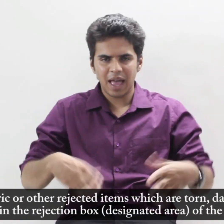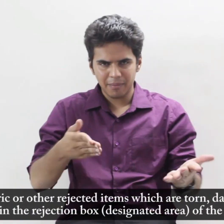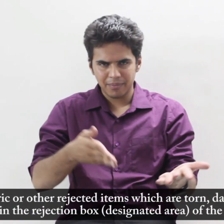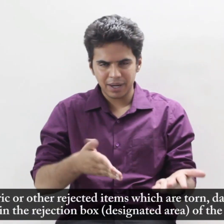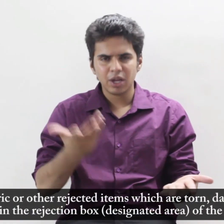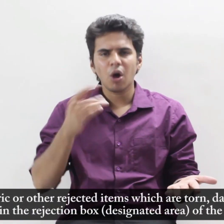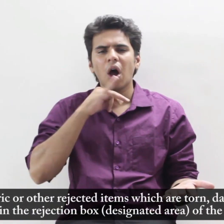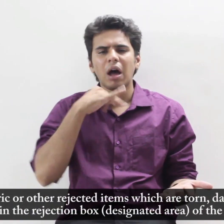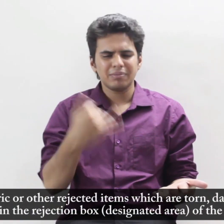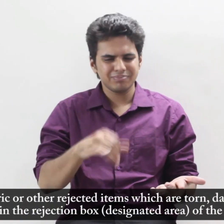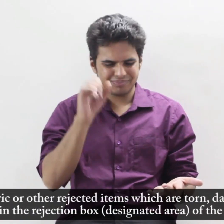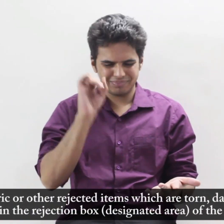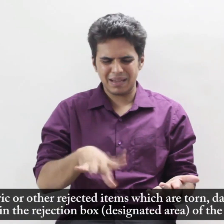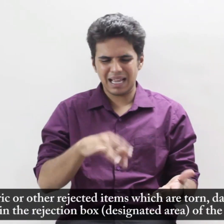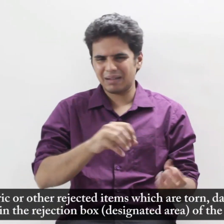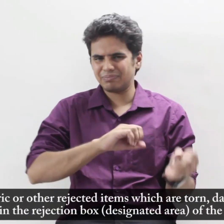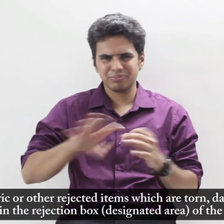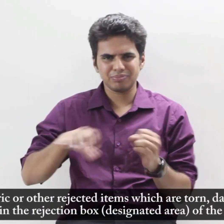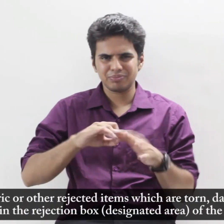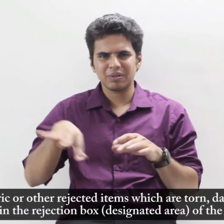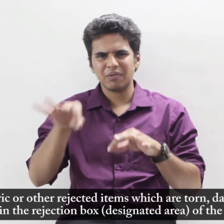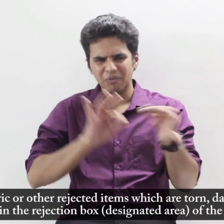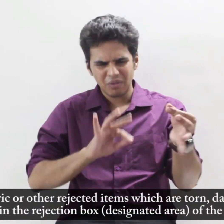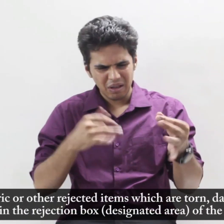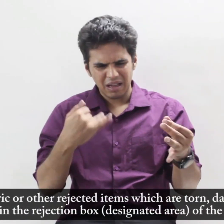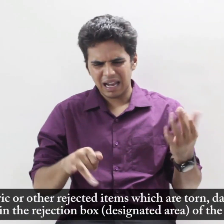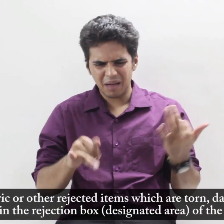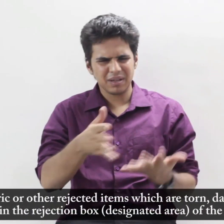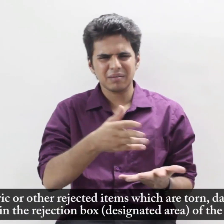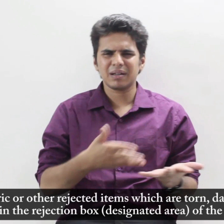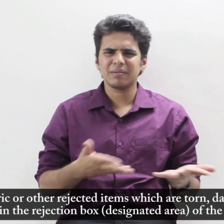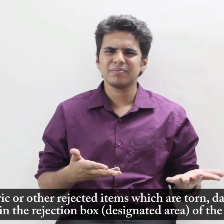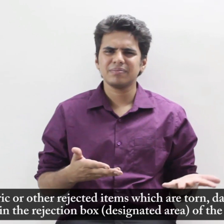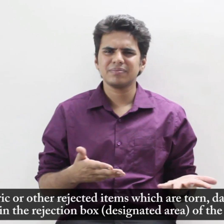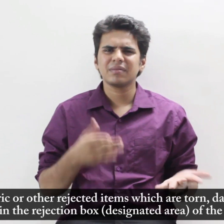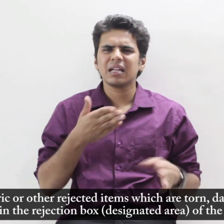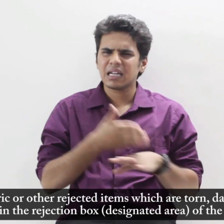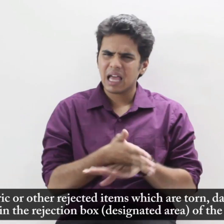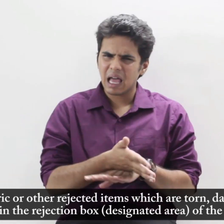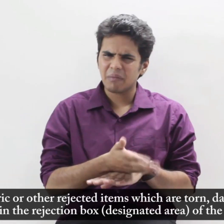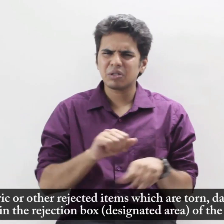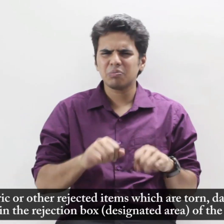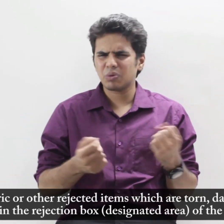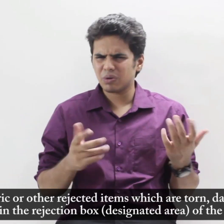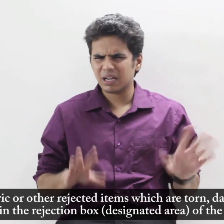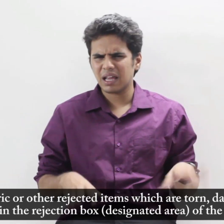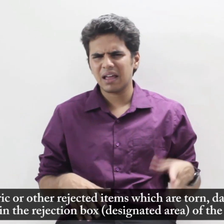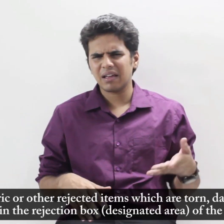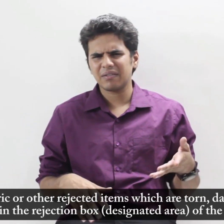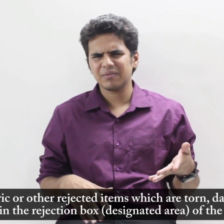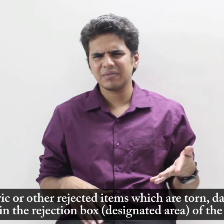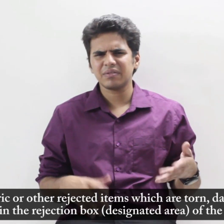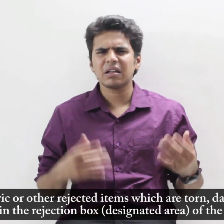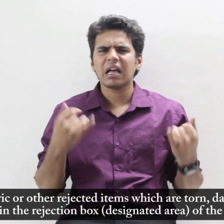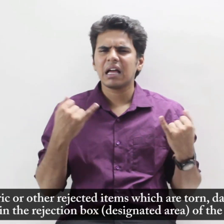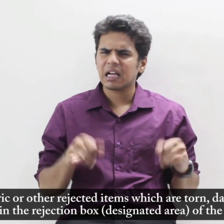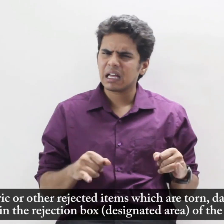Place the fabric or other rejected items which are torn, damaged, broken, stained, etc. in the rejection